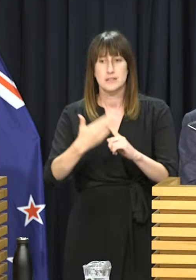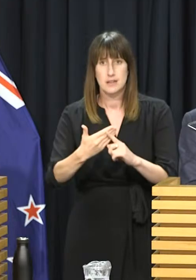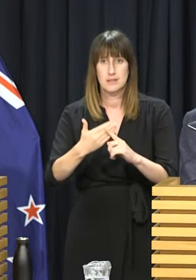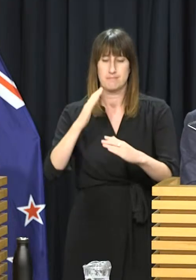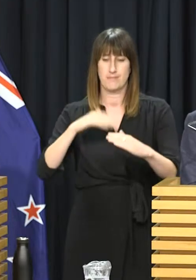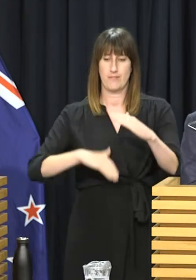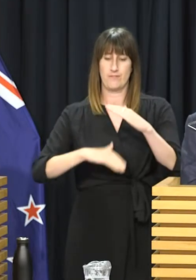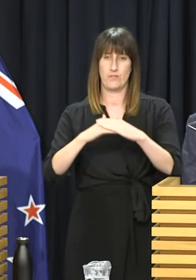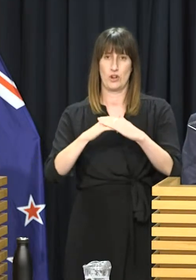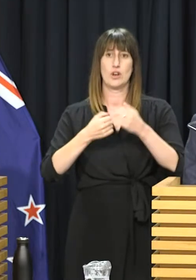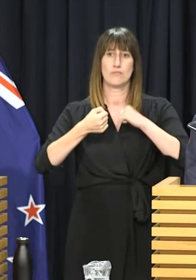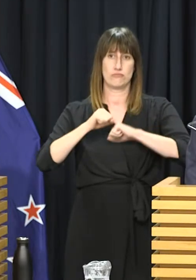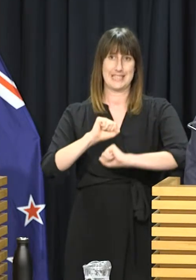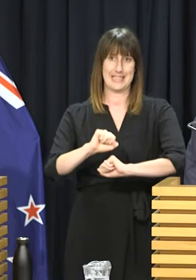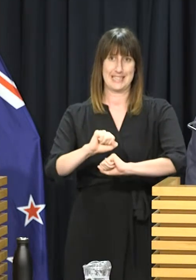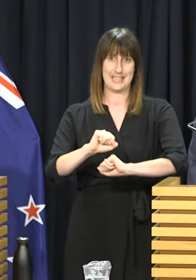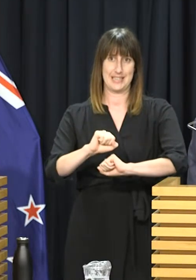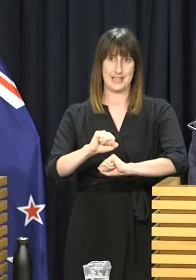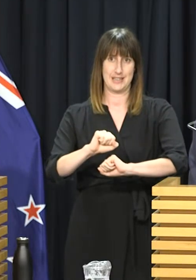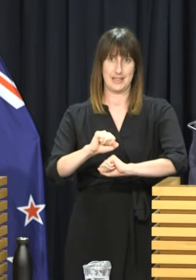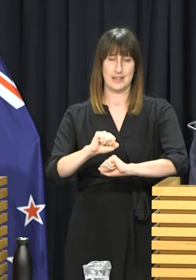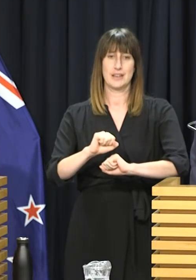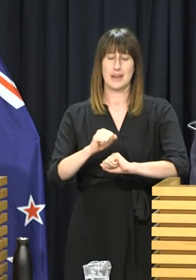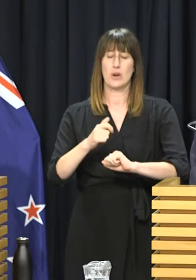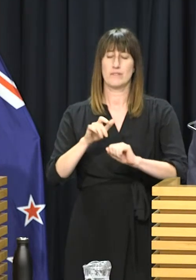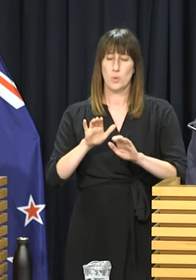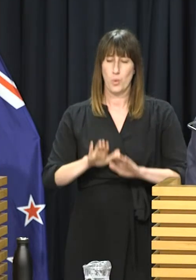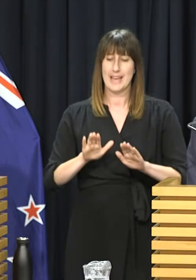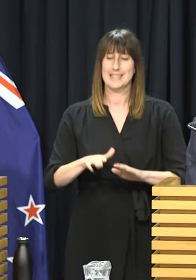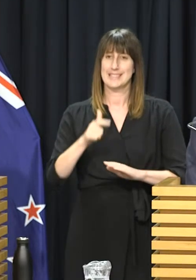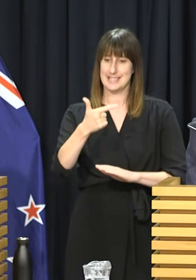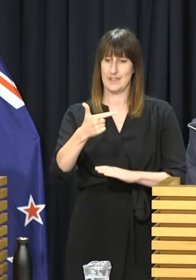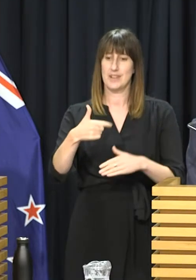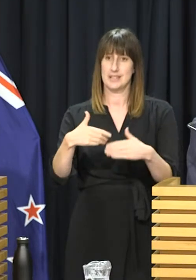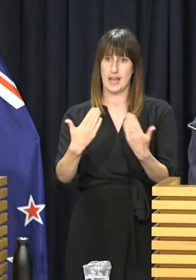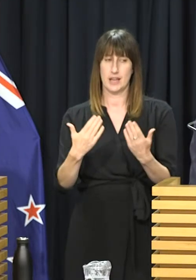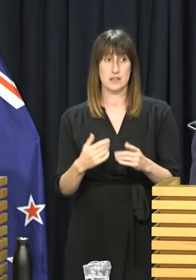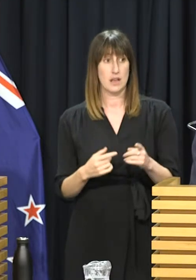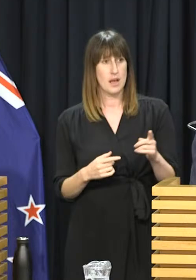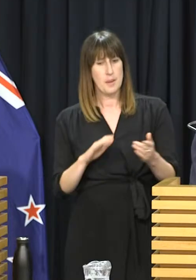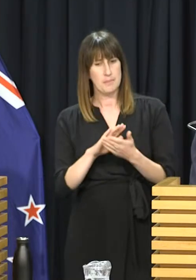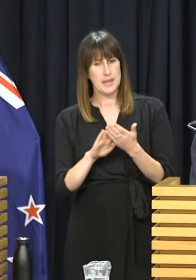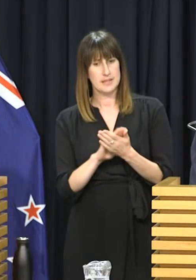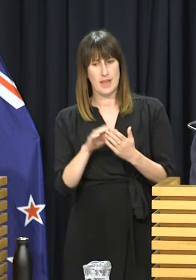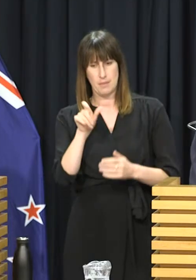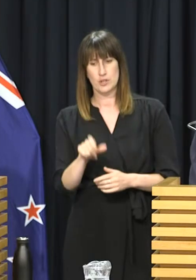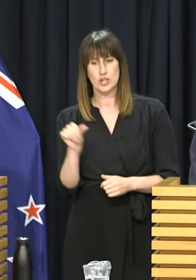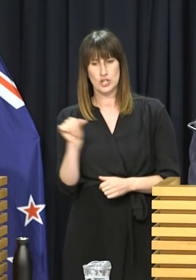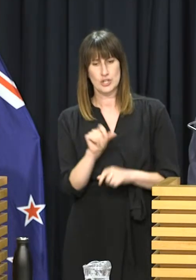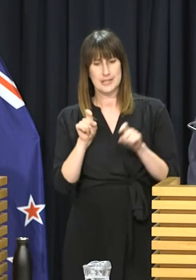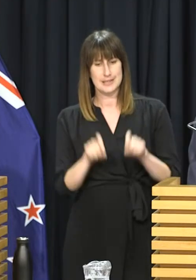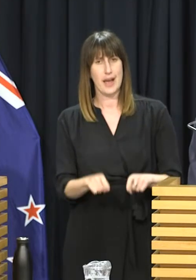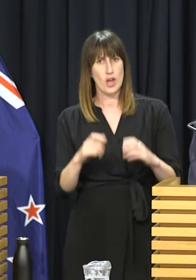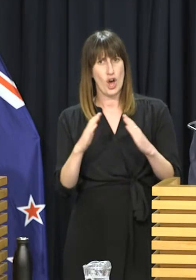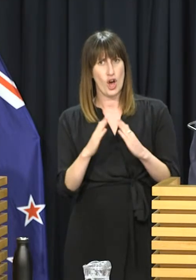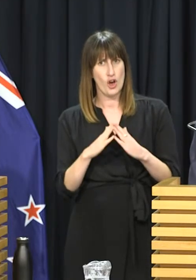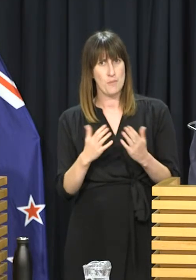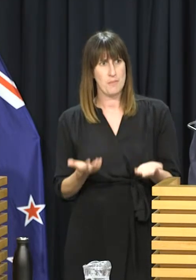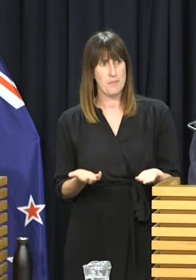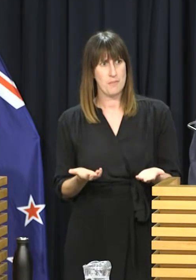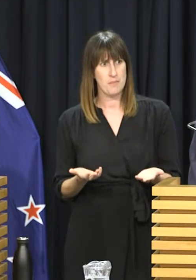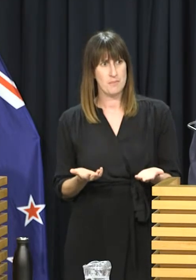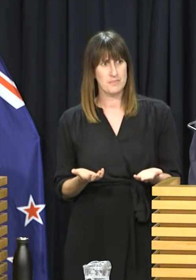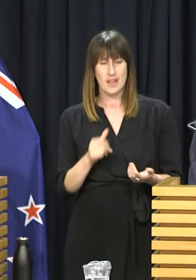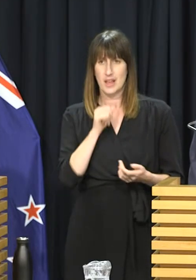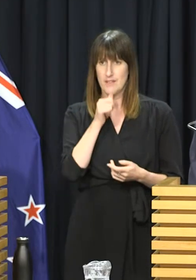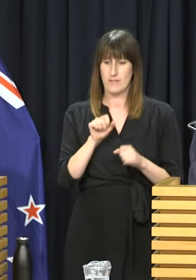vaccine 7 days after the second vaccine. So it shouldn't discourage people. Should he have been at home then? Like, if it